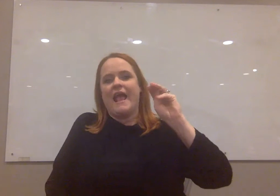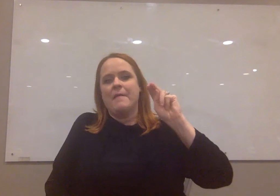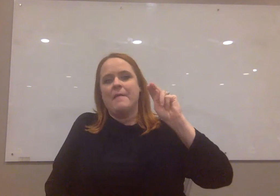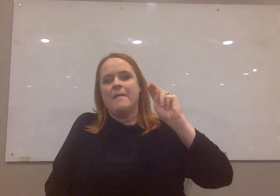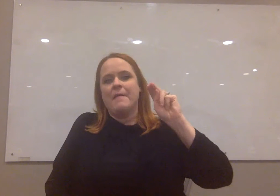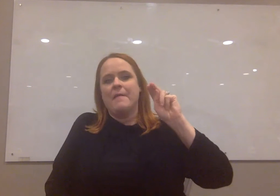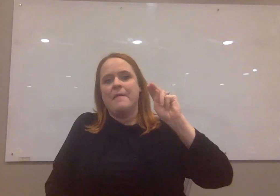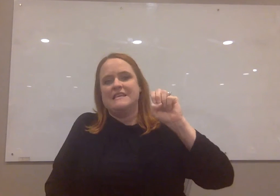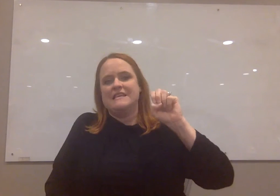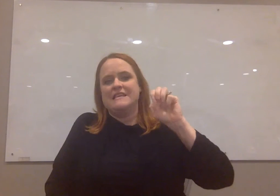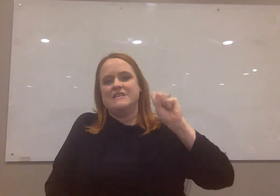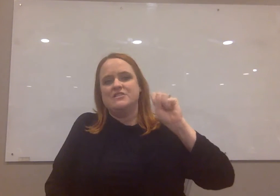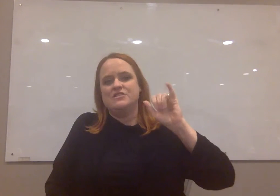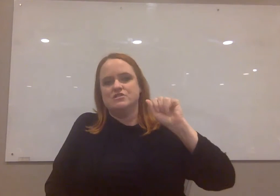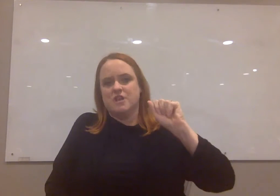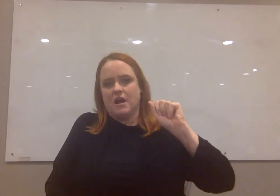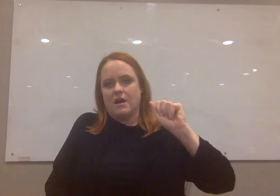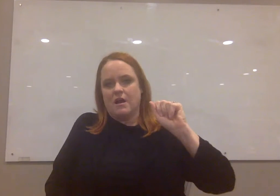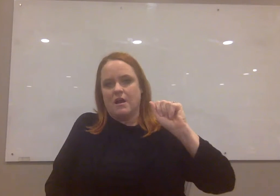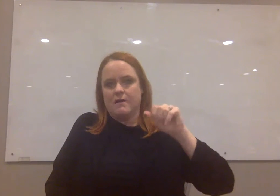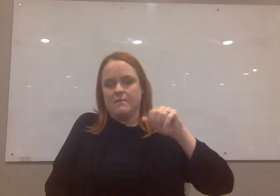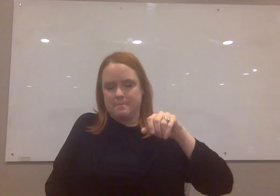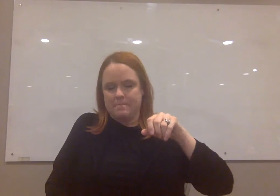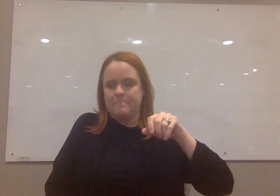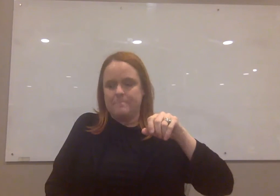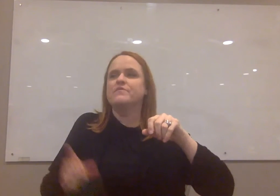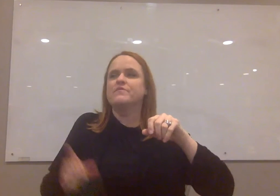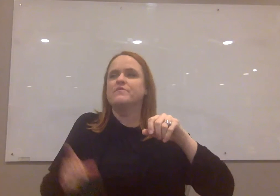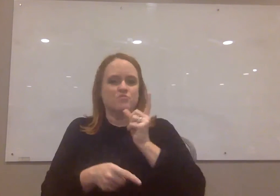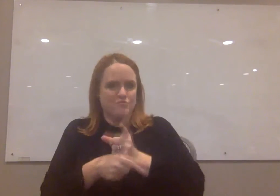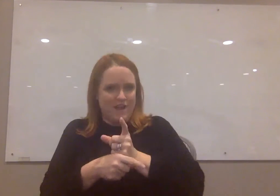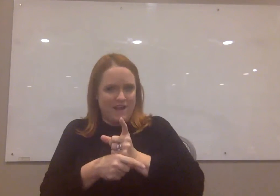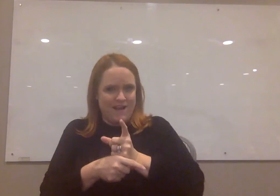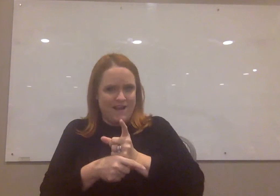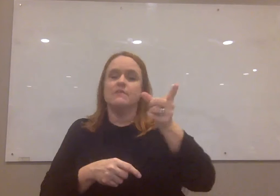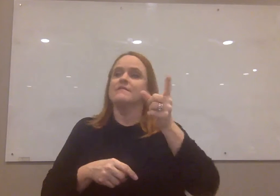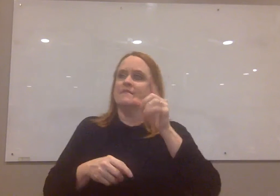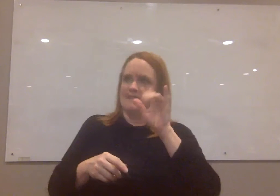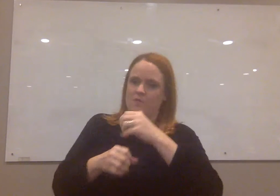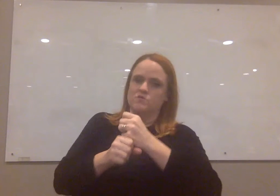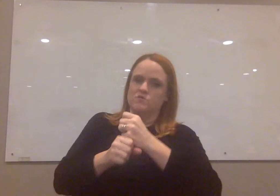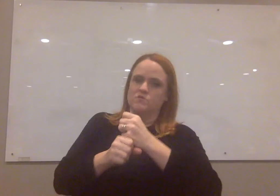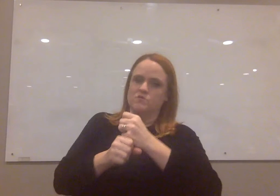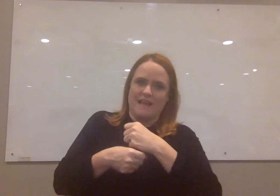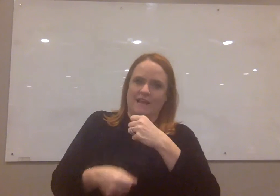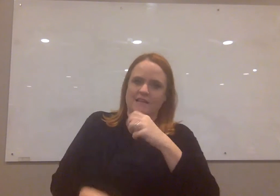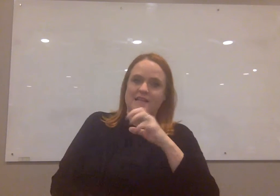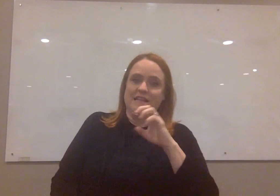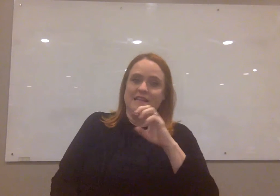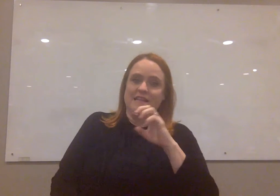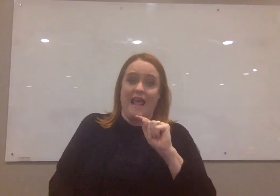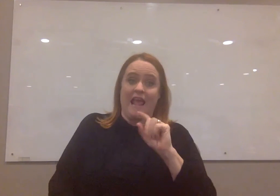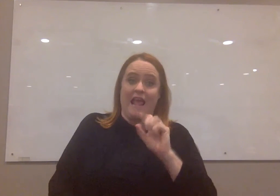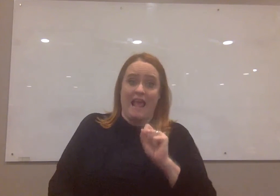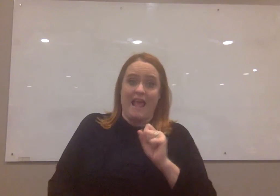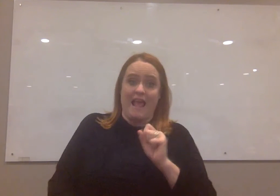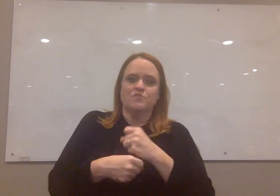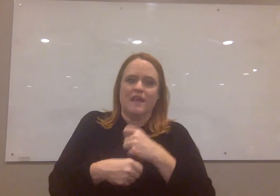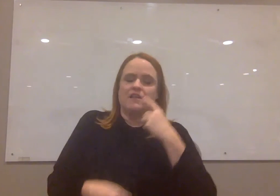created for Amnesia. Oh, yeah. And all of that, the biggest advantage of the whole darn thing is it's in process. Right? We